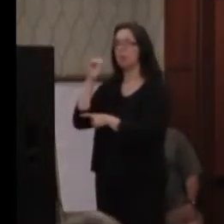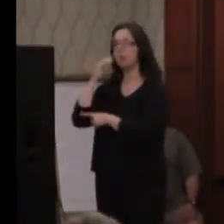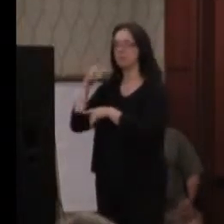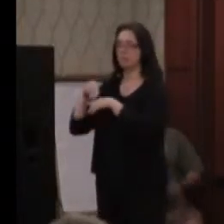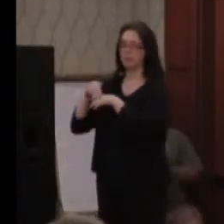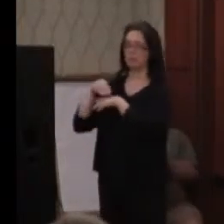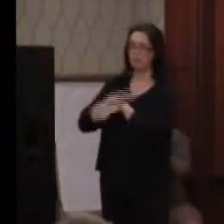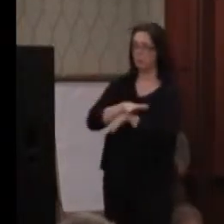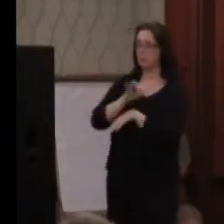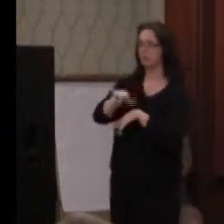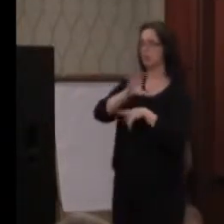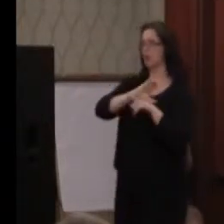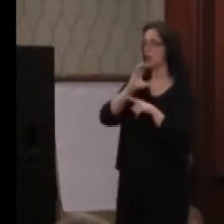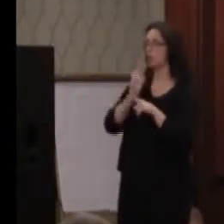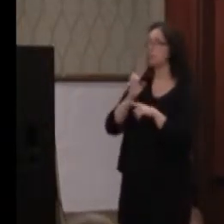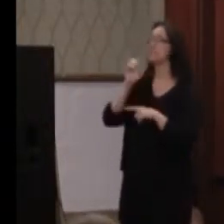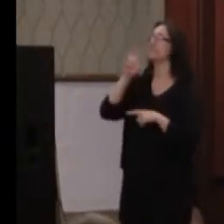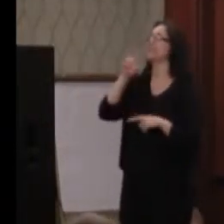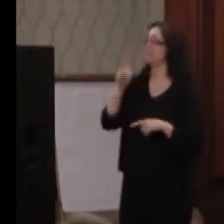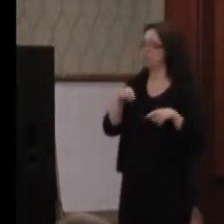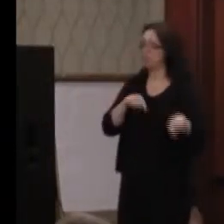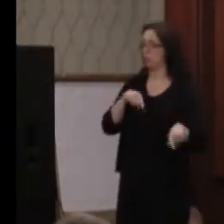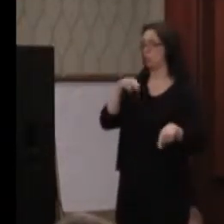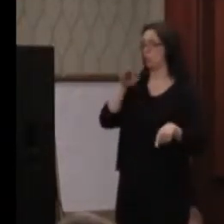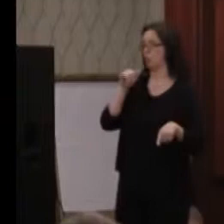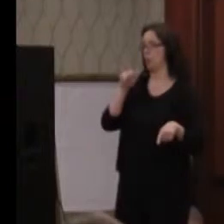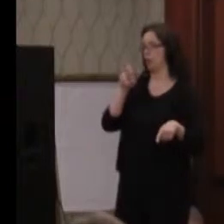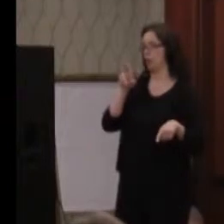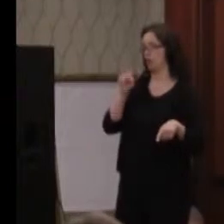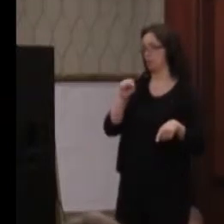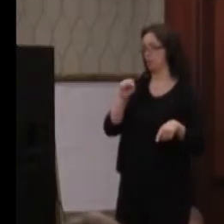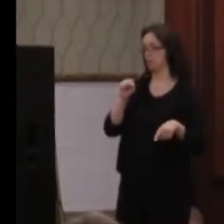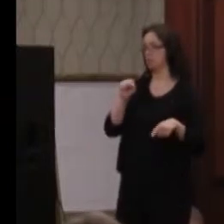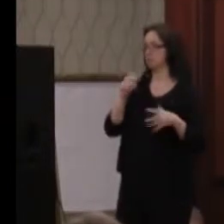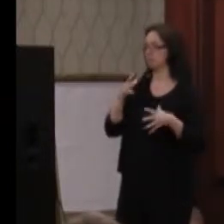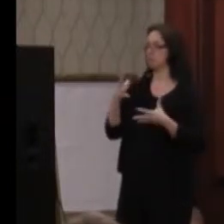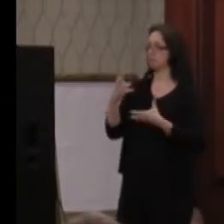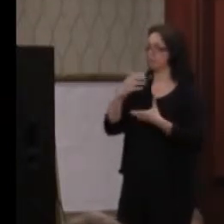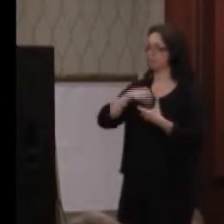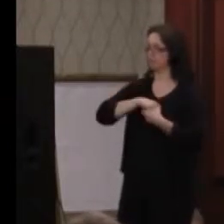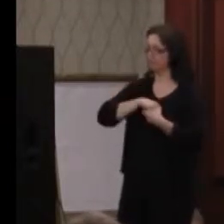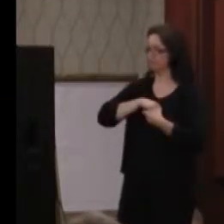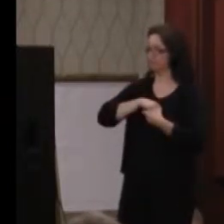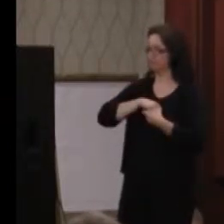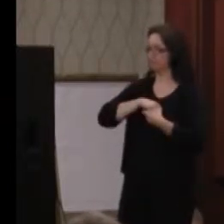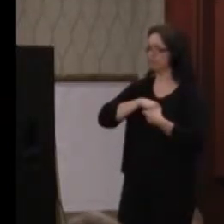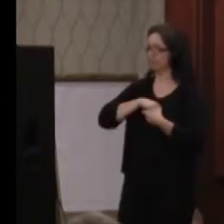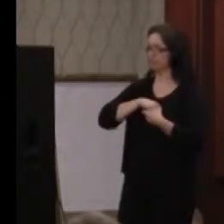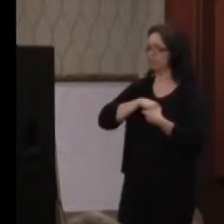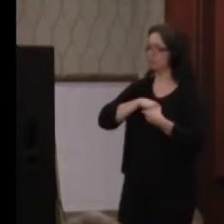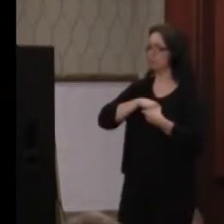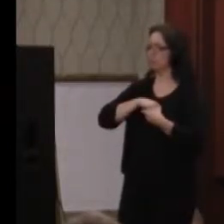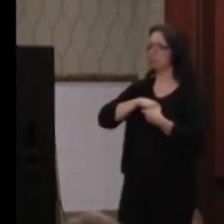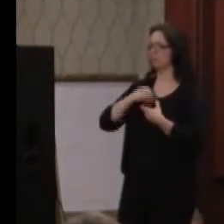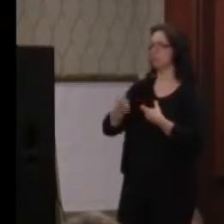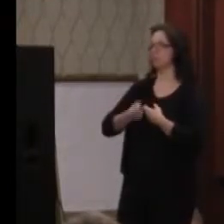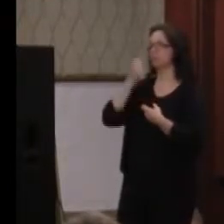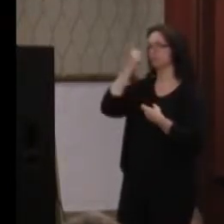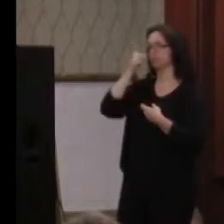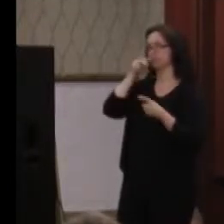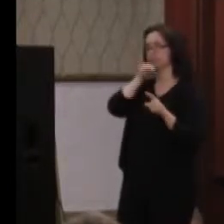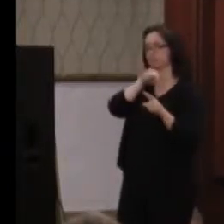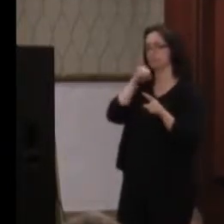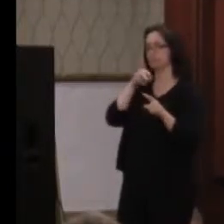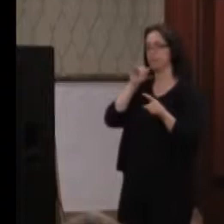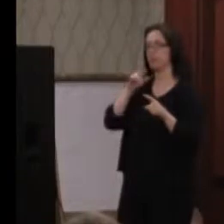influence of the culture, even Quakers had internalized a perception of who we were.